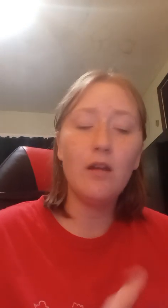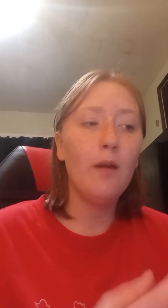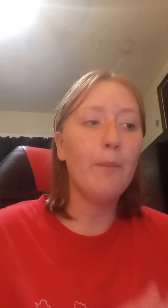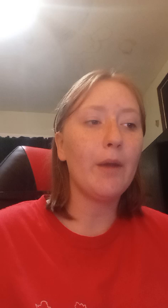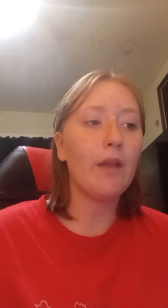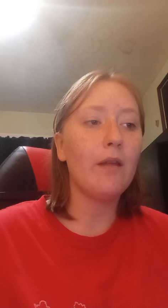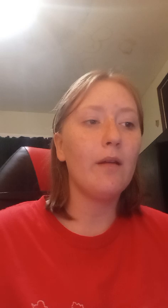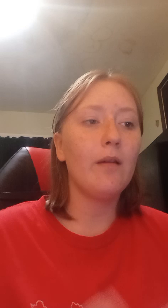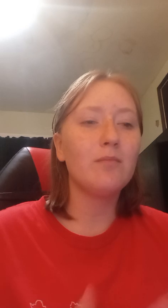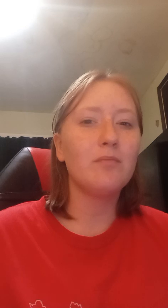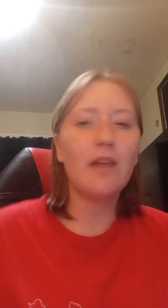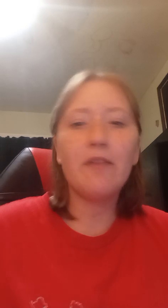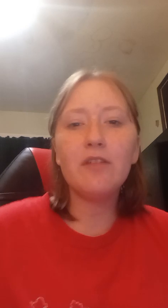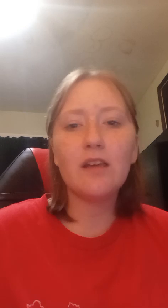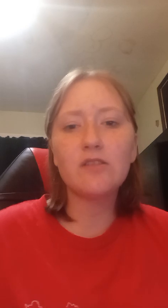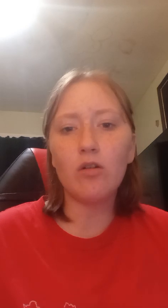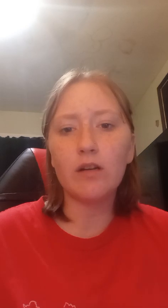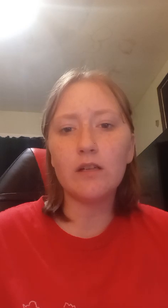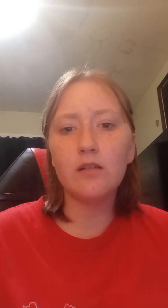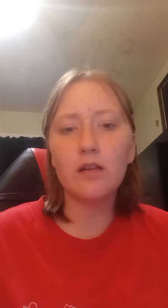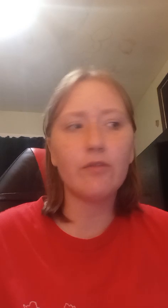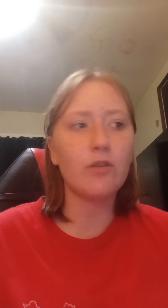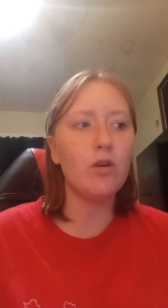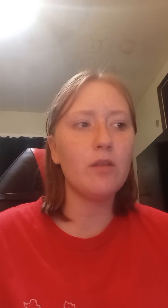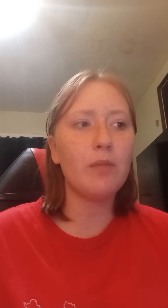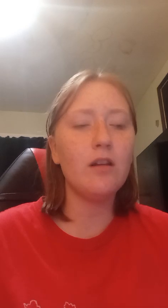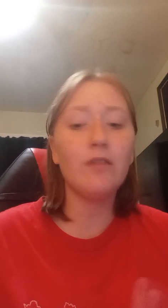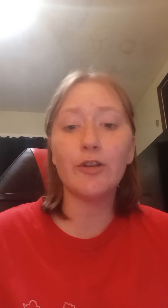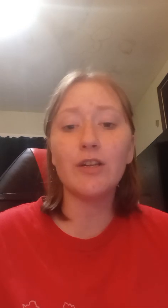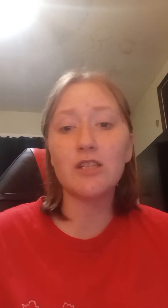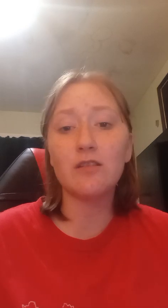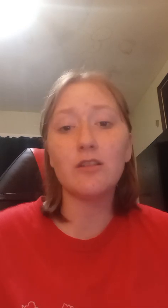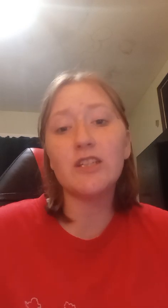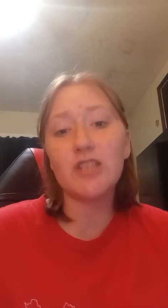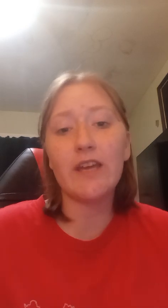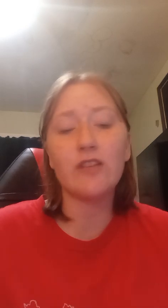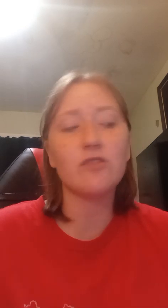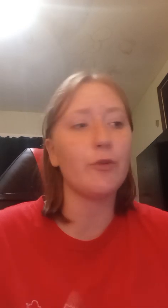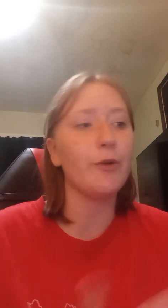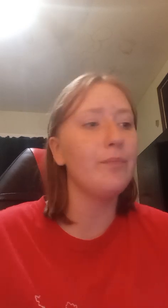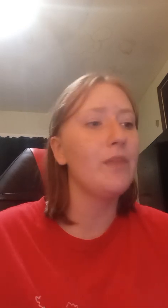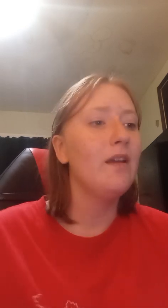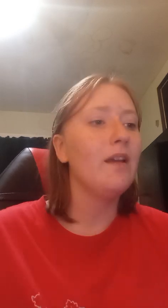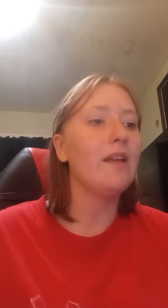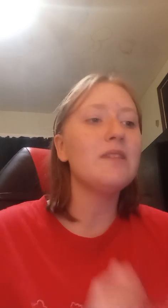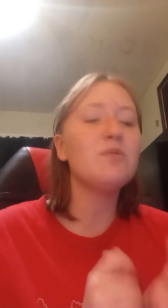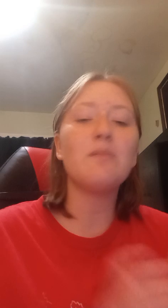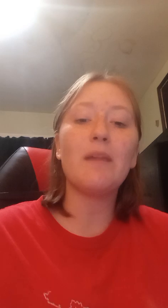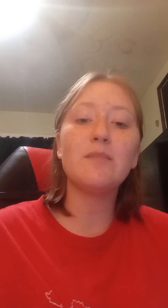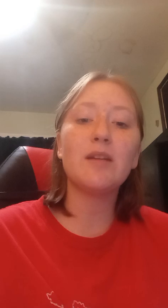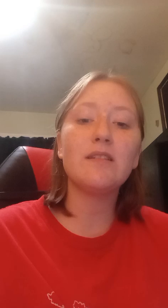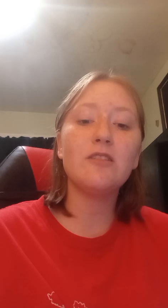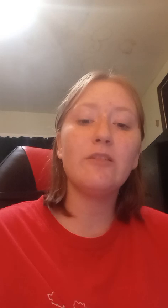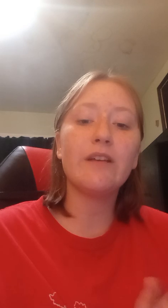but everything's hard. If you want it bad enough, you're gonna change for it. And that's what's amazing about this theory, because it